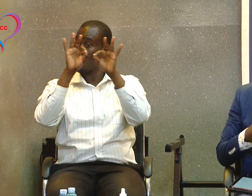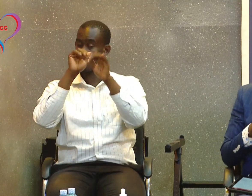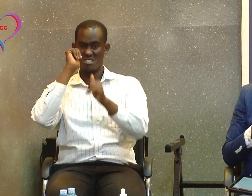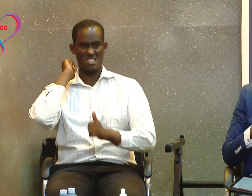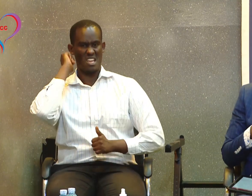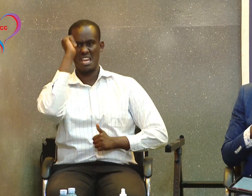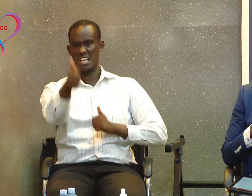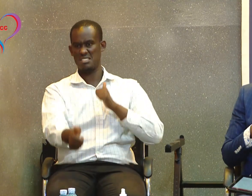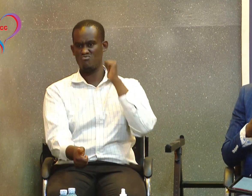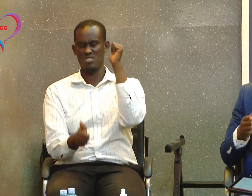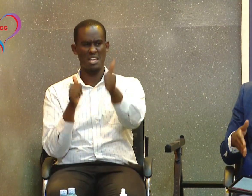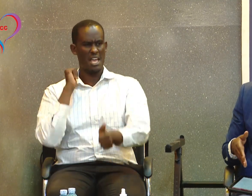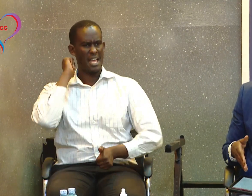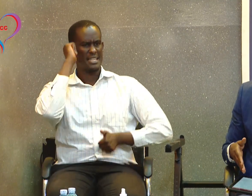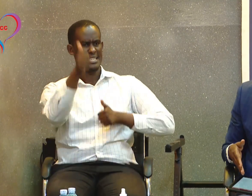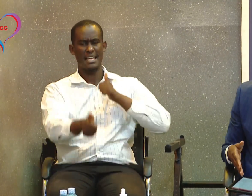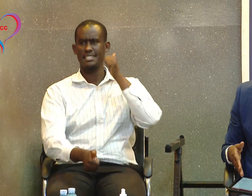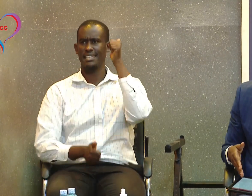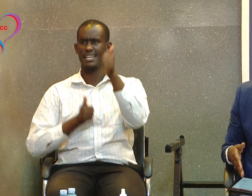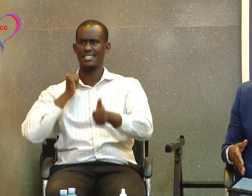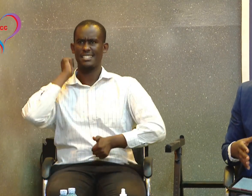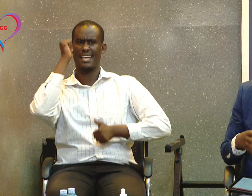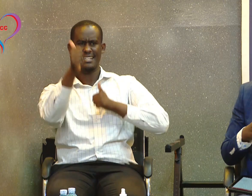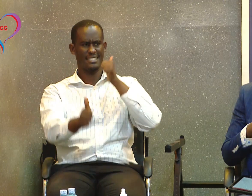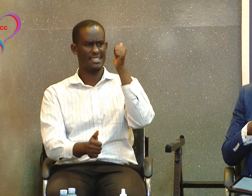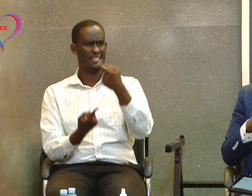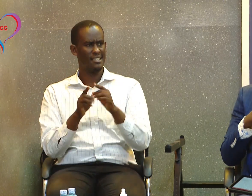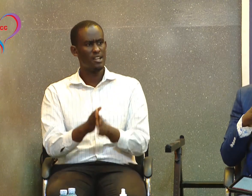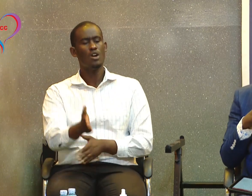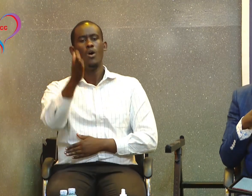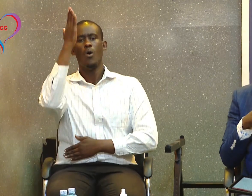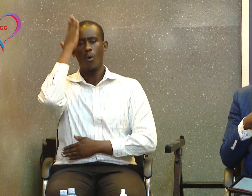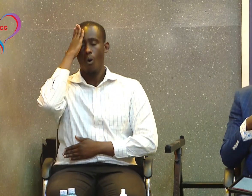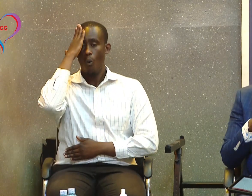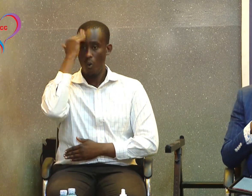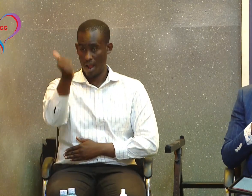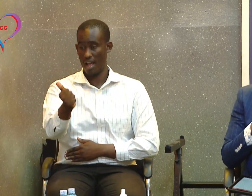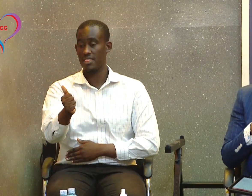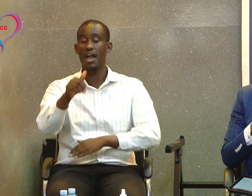of us to know that there is a call